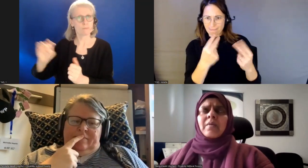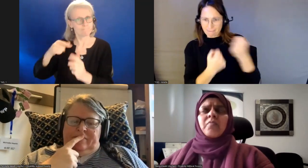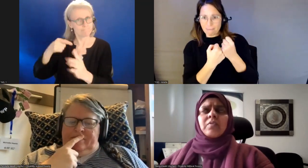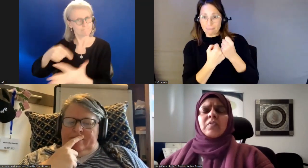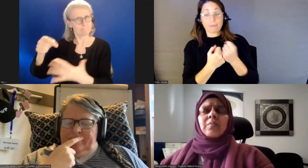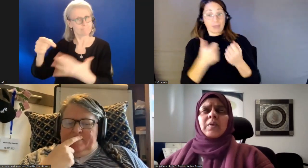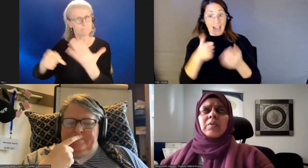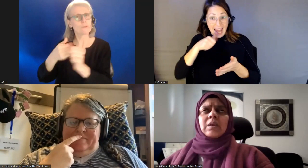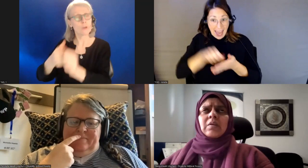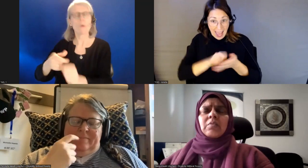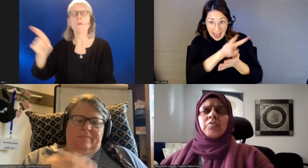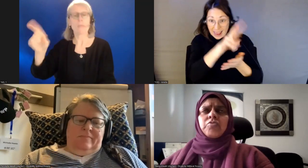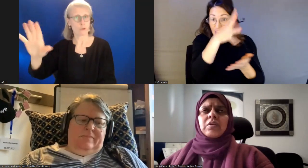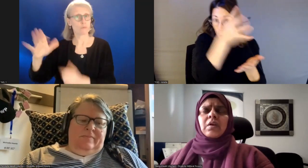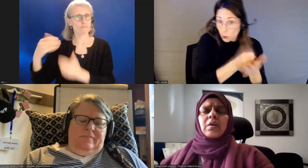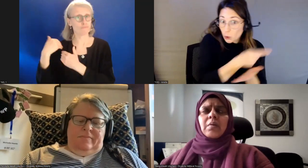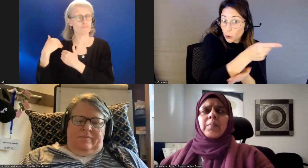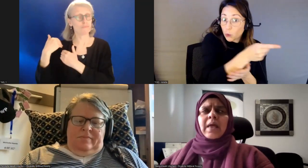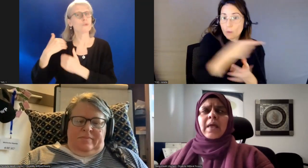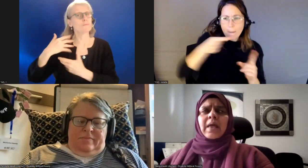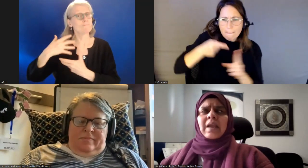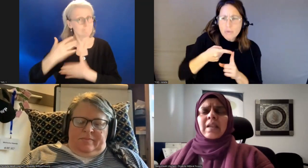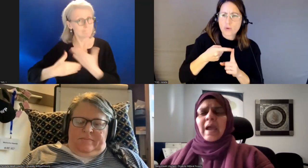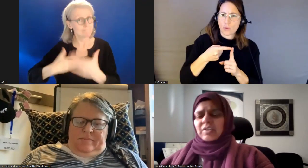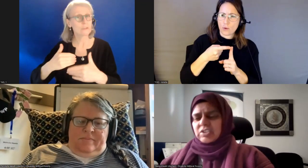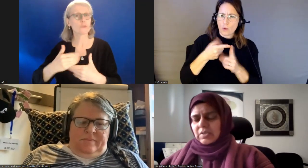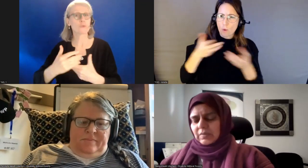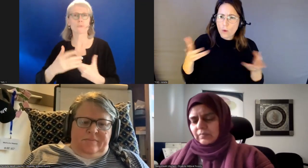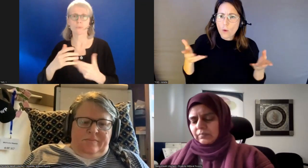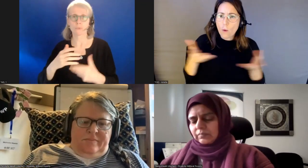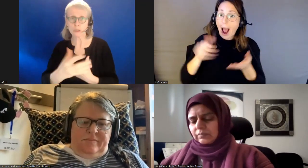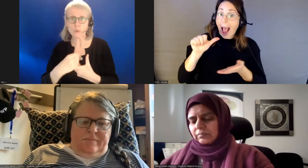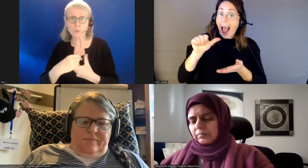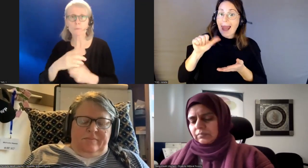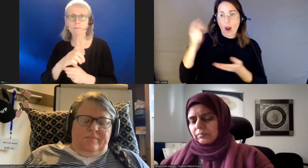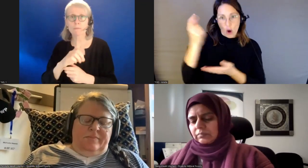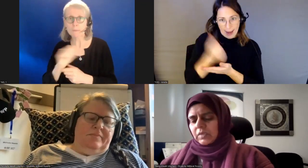as part of her disability inclusion plan and action.